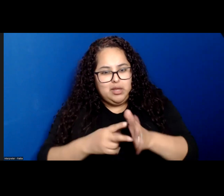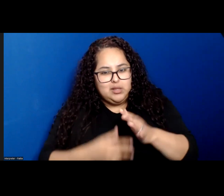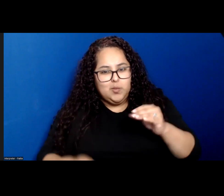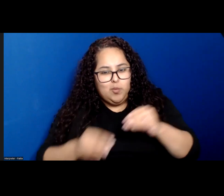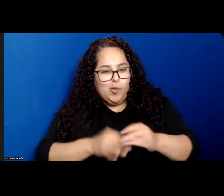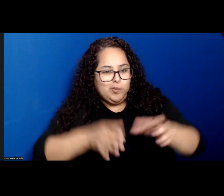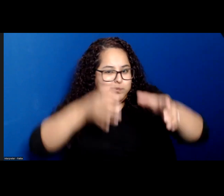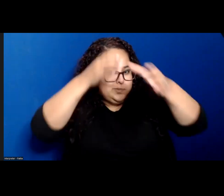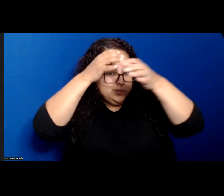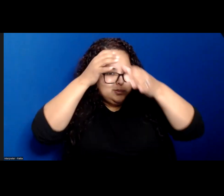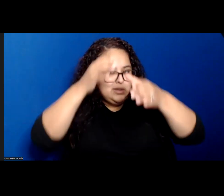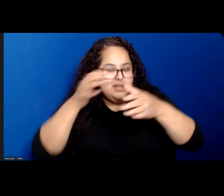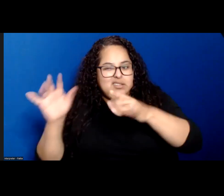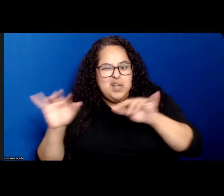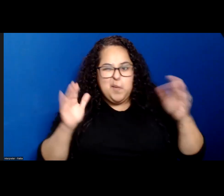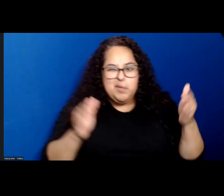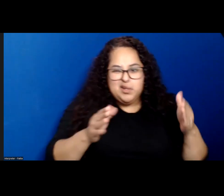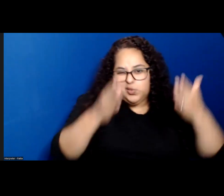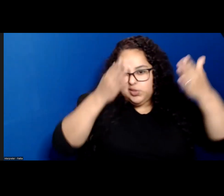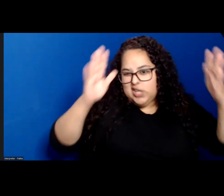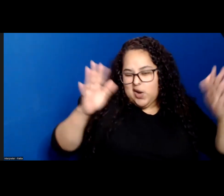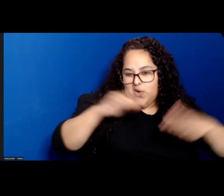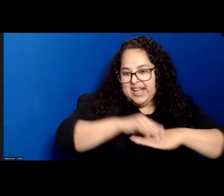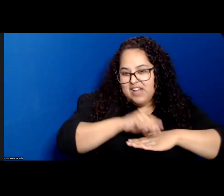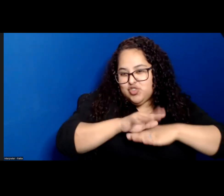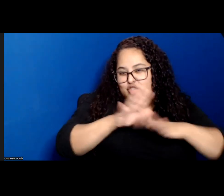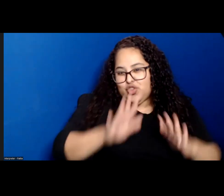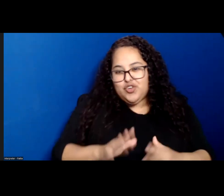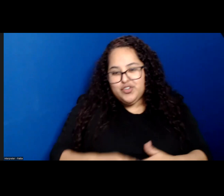the general counselor doesn't have that they can share with you.